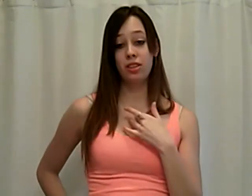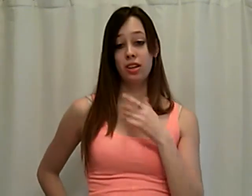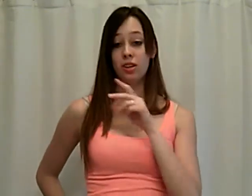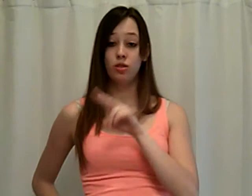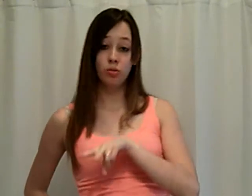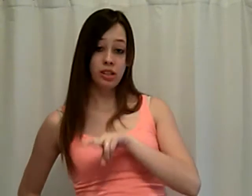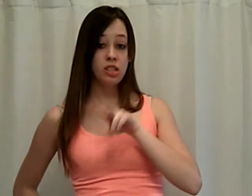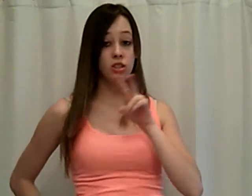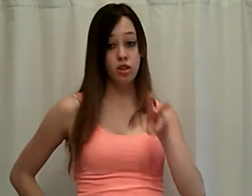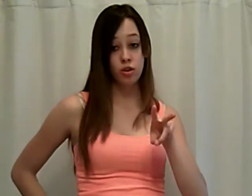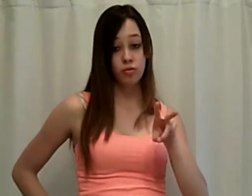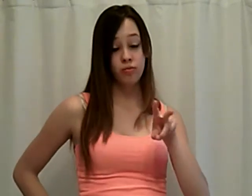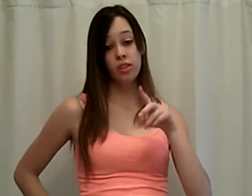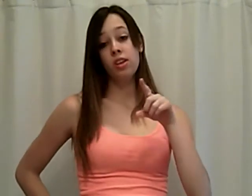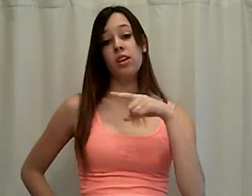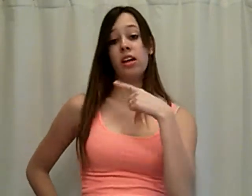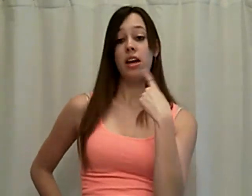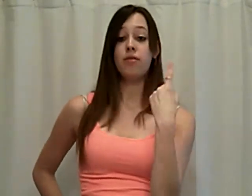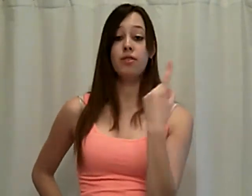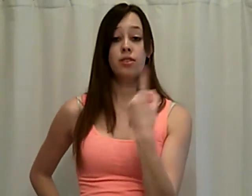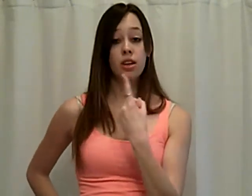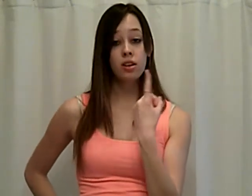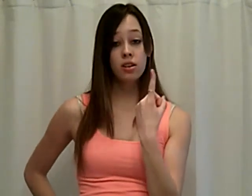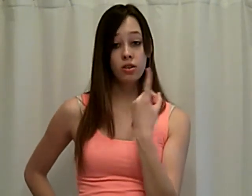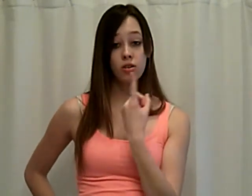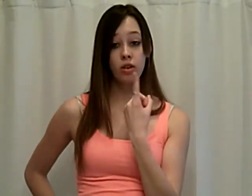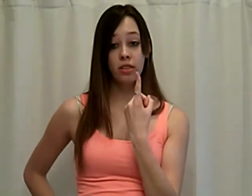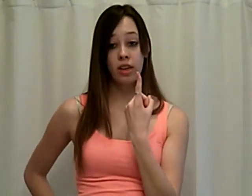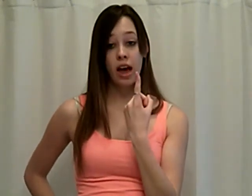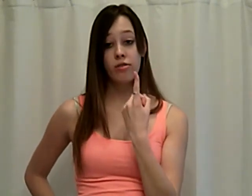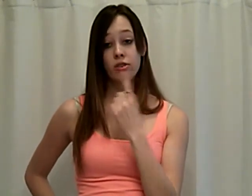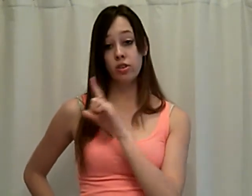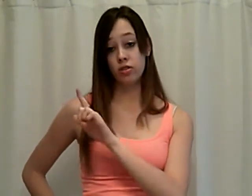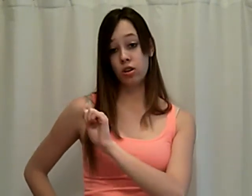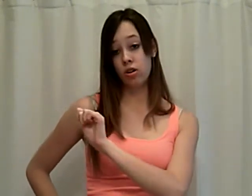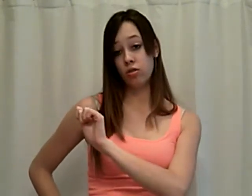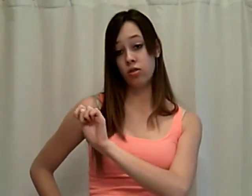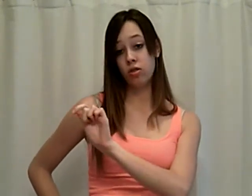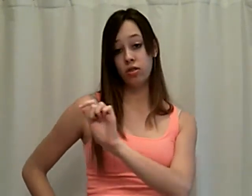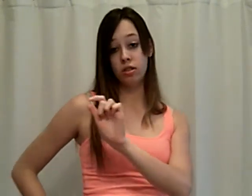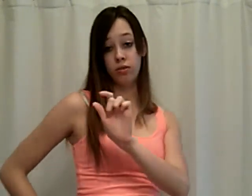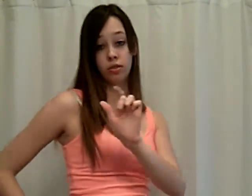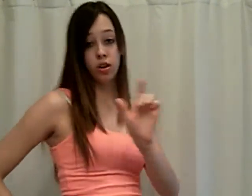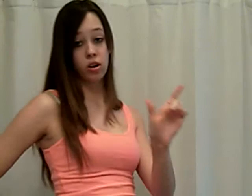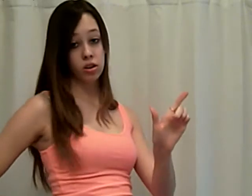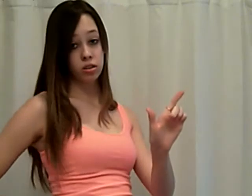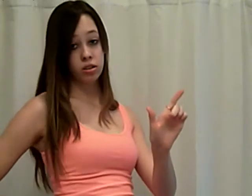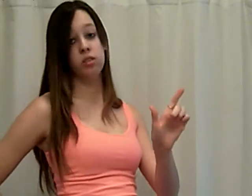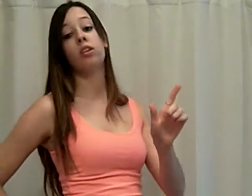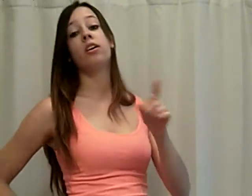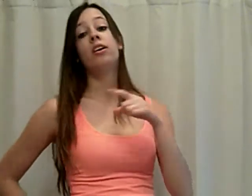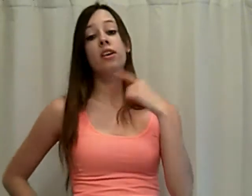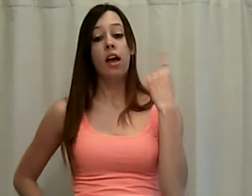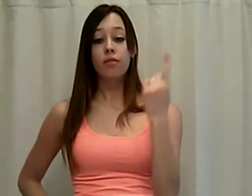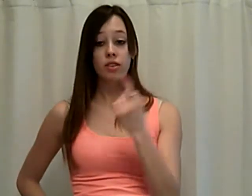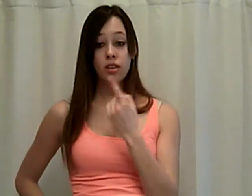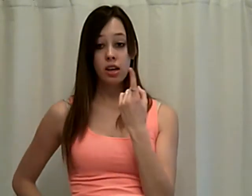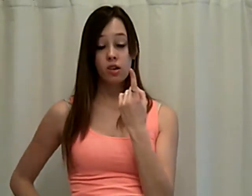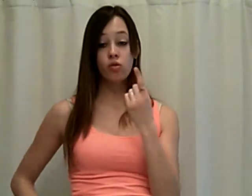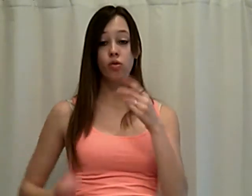feeling 22. Everything, you can go like that. You can also go, same for all. Everything will